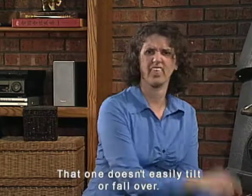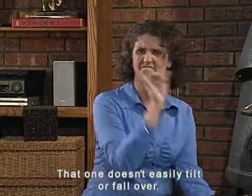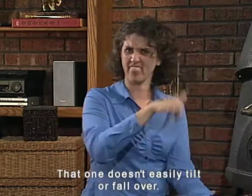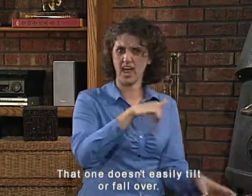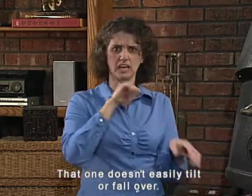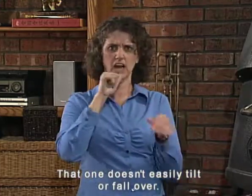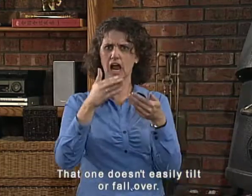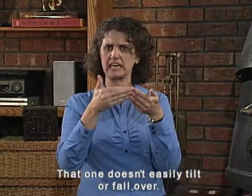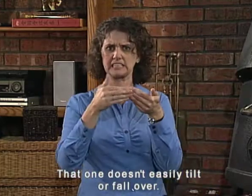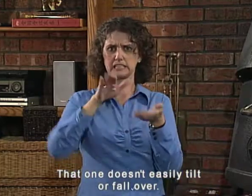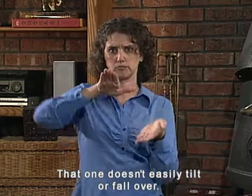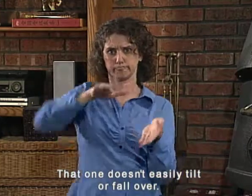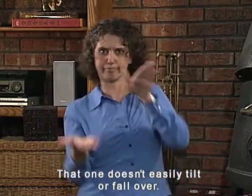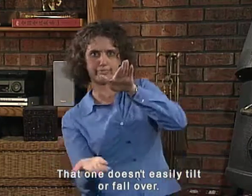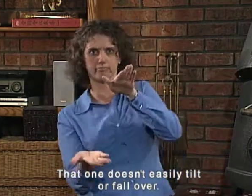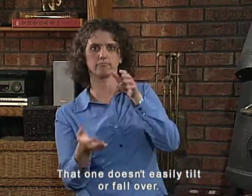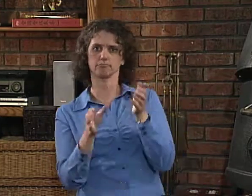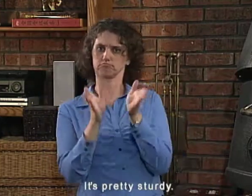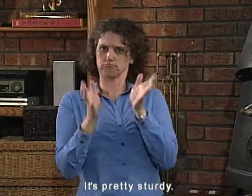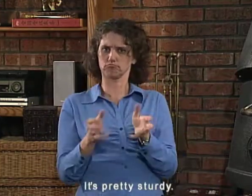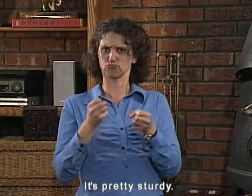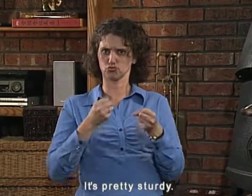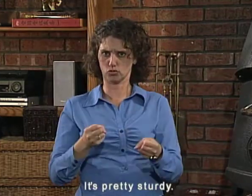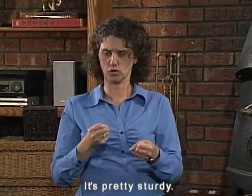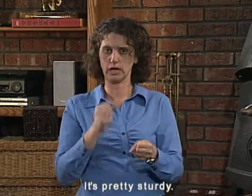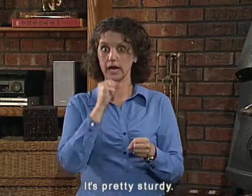That one doesn't easily tilt or fall over. It's pretty sturdy.